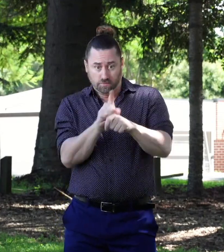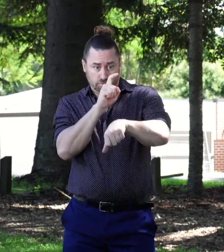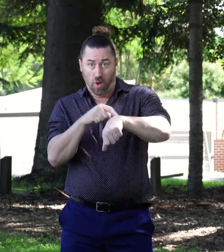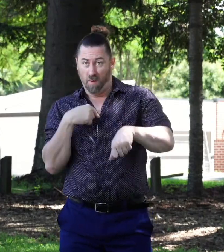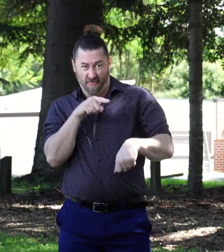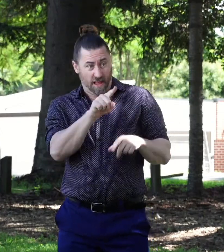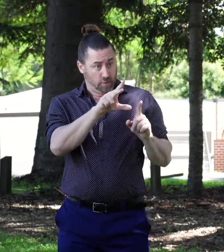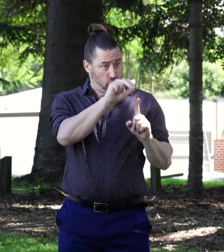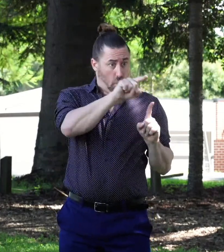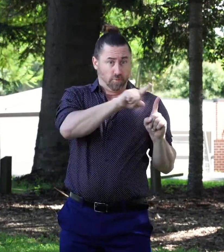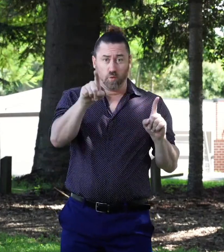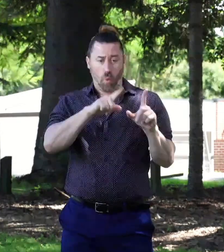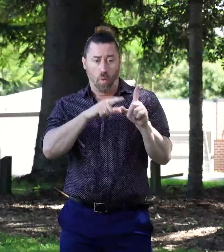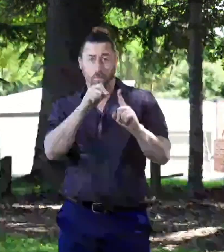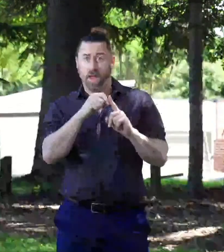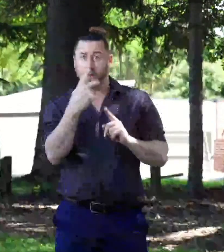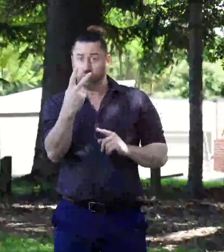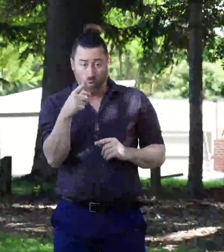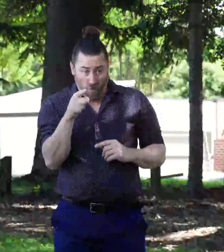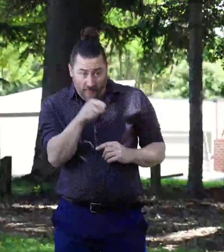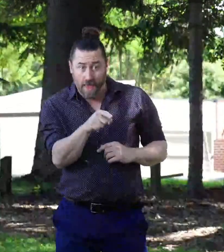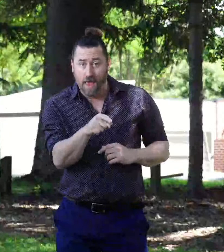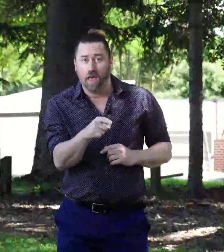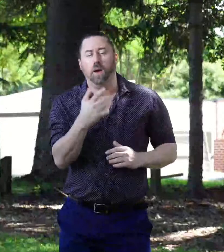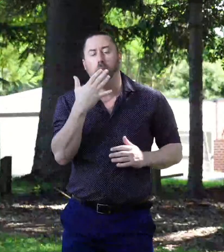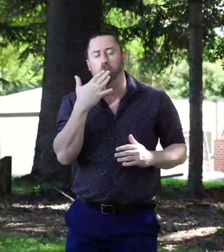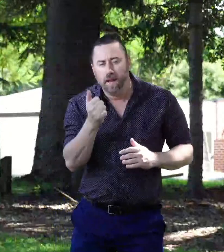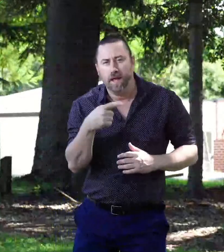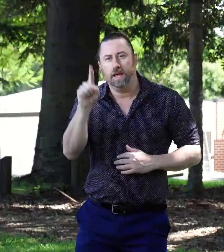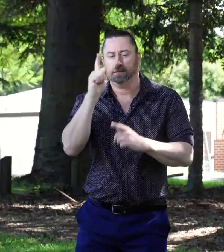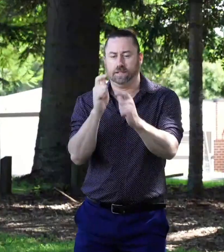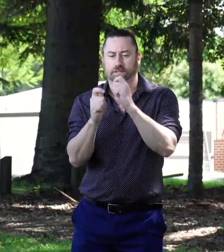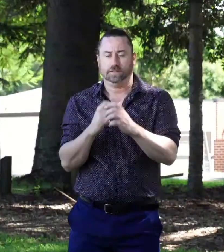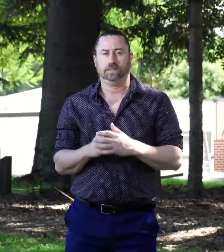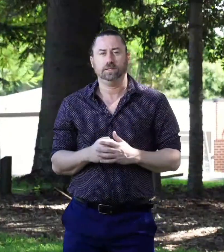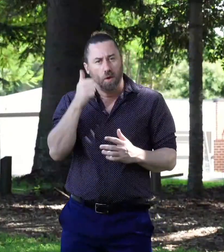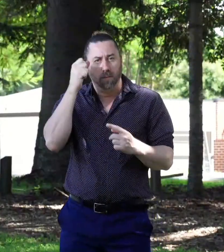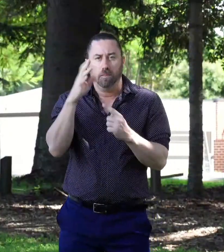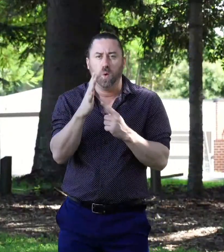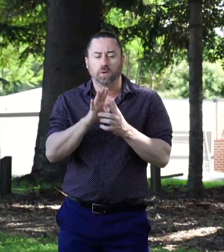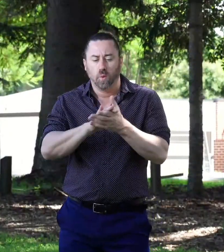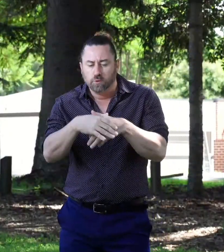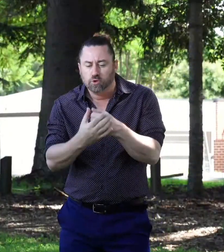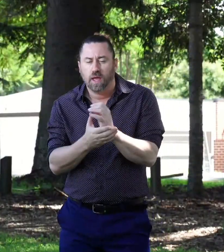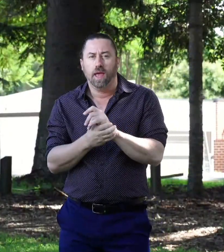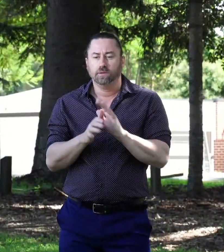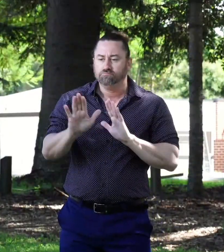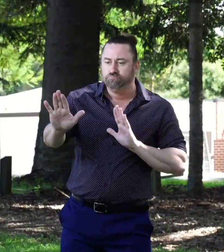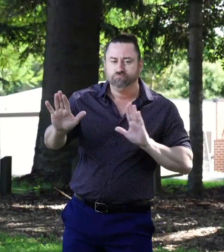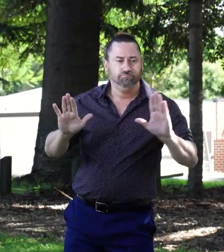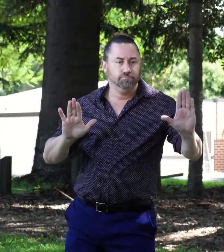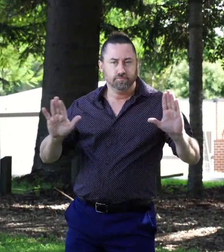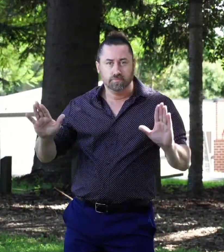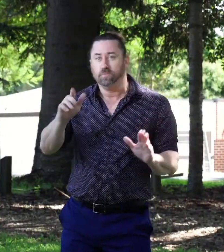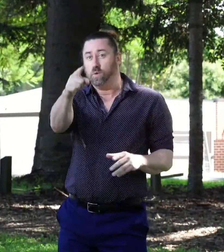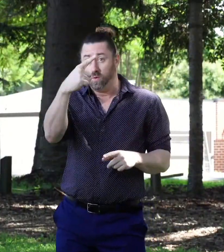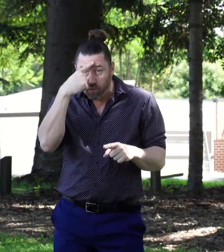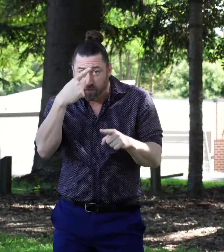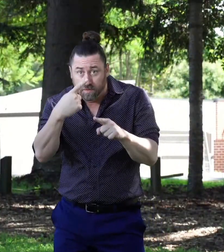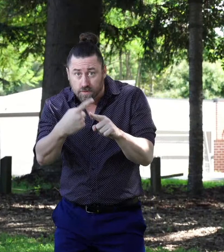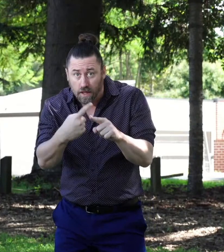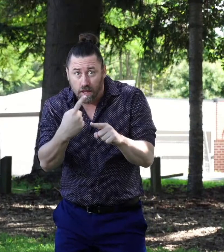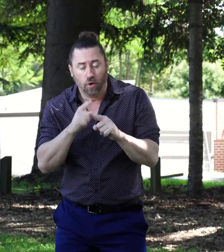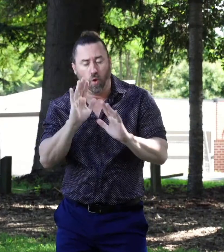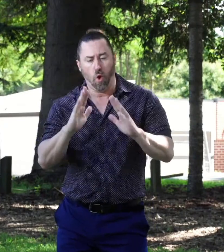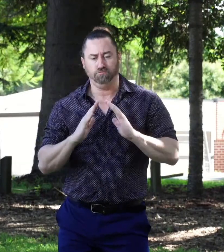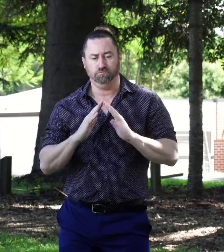be. So don't forget, please continue your social distancing, practice that good hygiene, and if you are sick, make sure that you